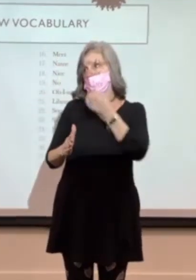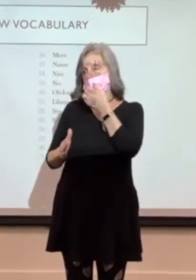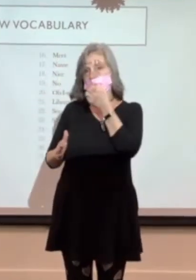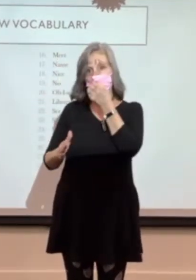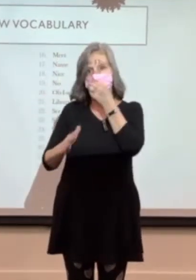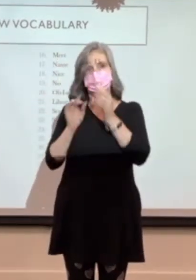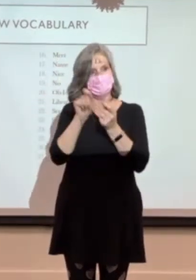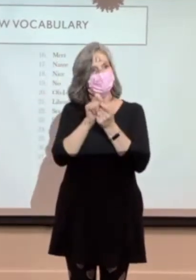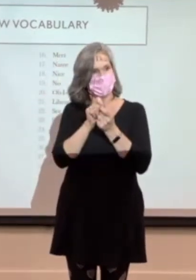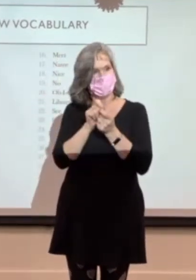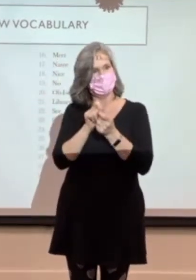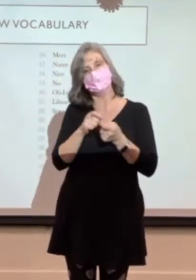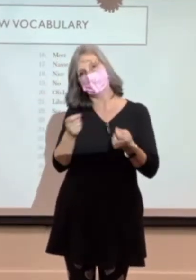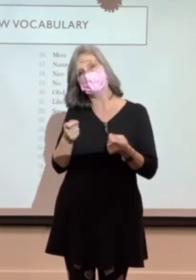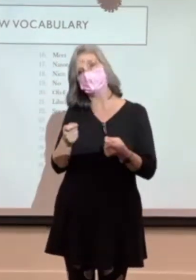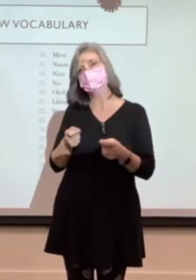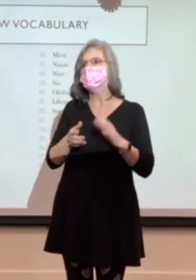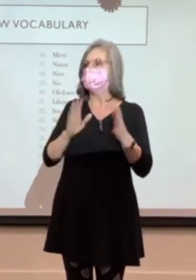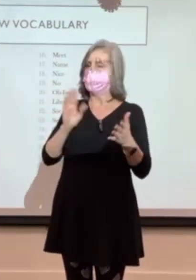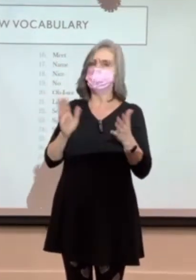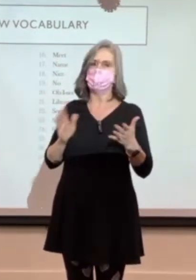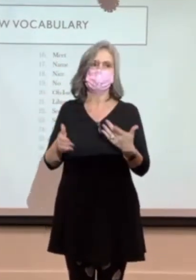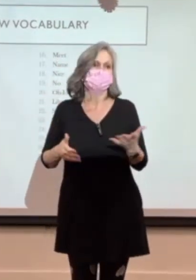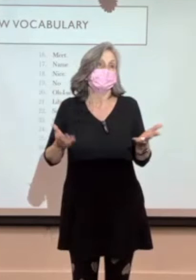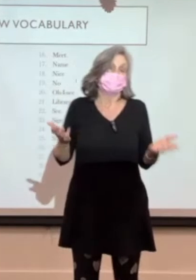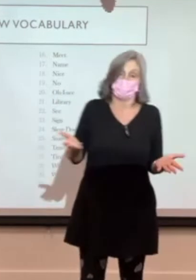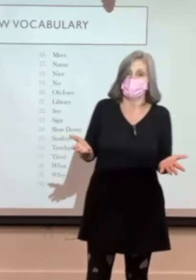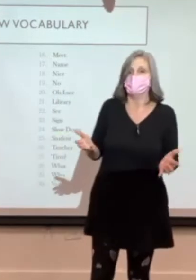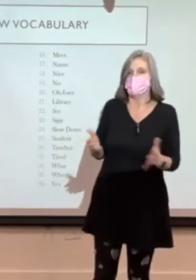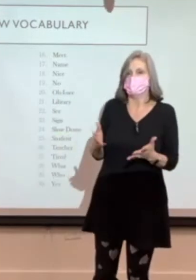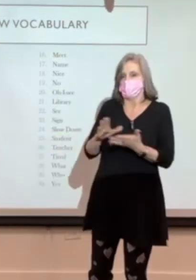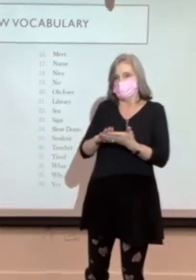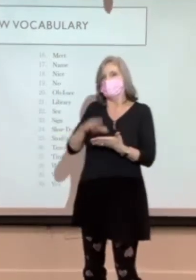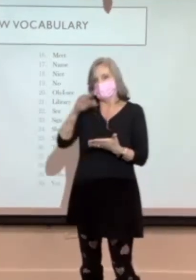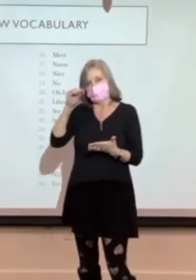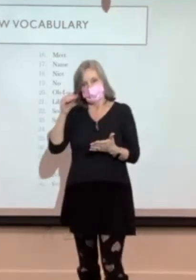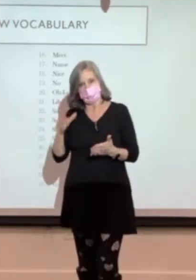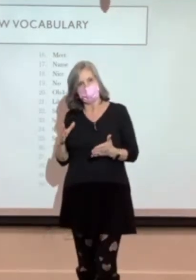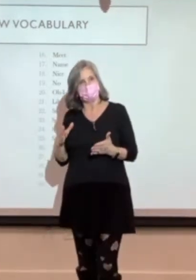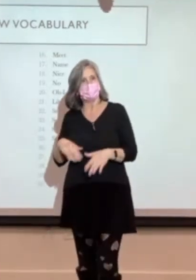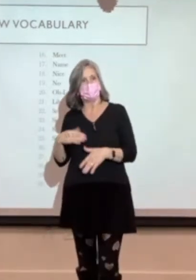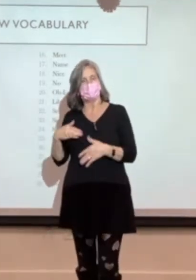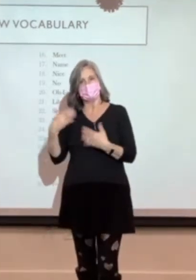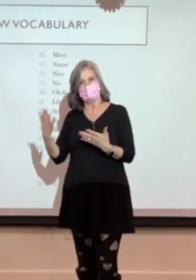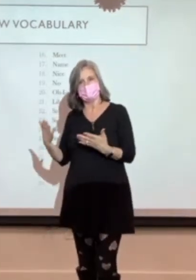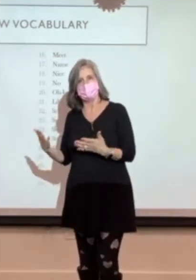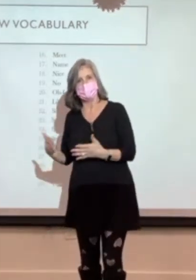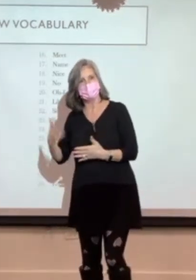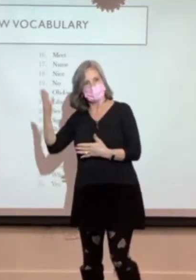going to translate specifically, but generally, depending on the term, we usually do use student, although now a lot of the New York